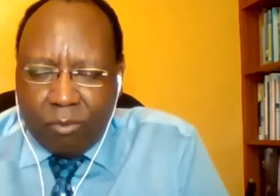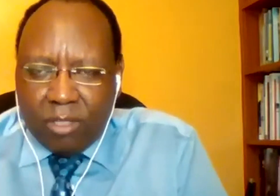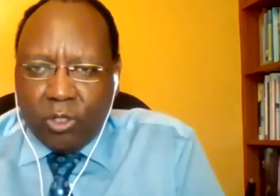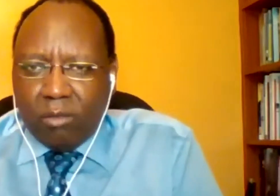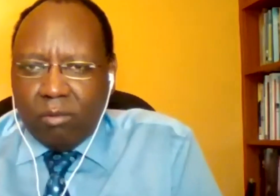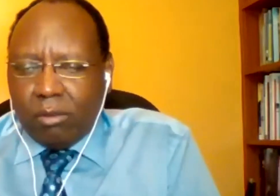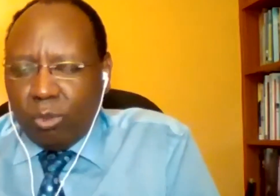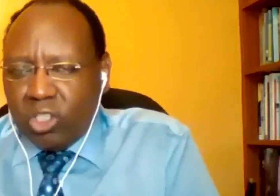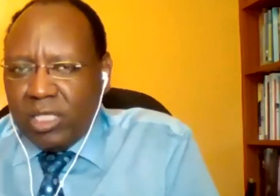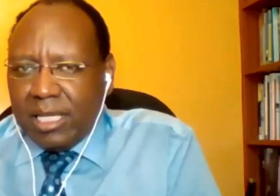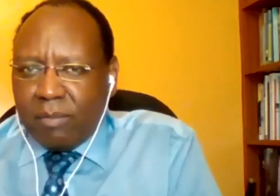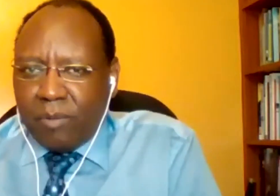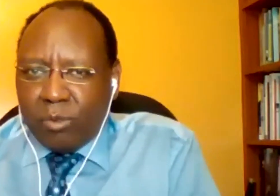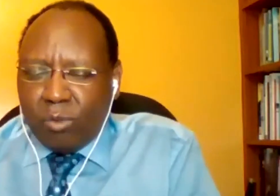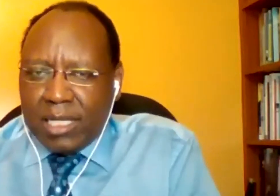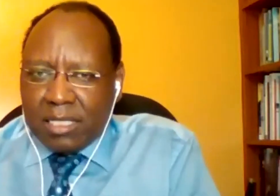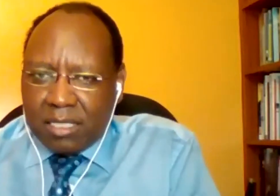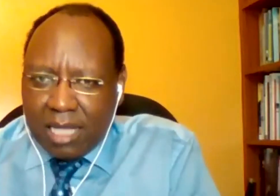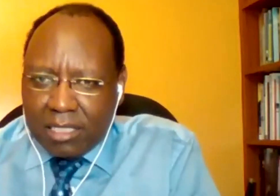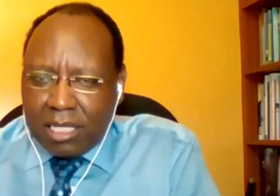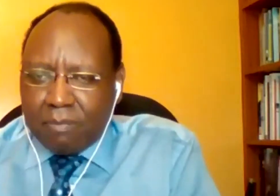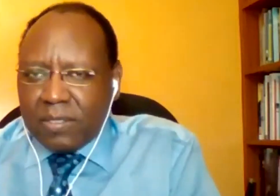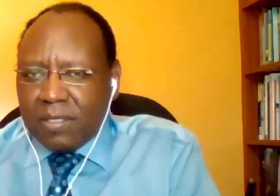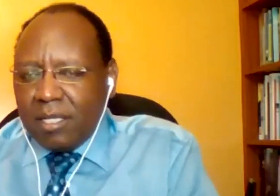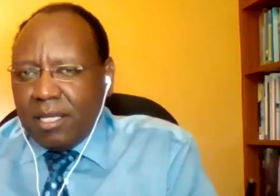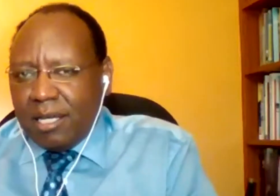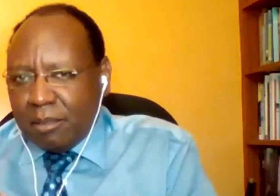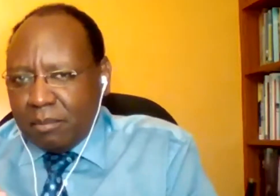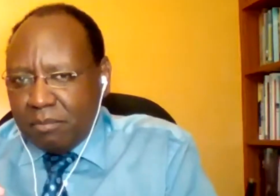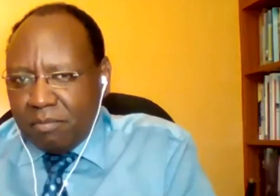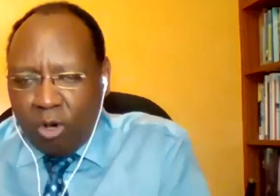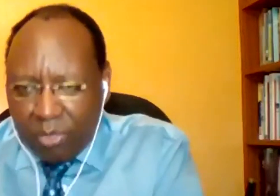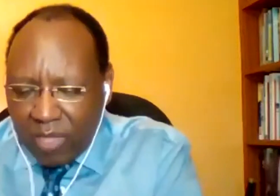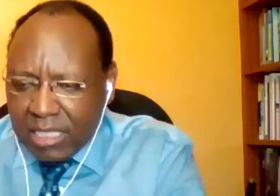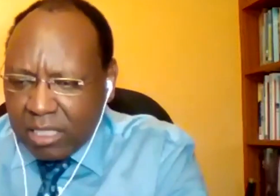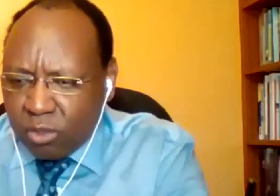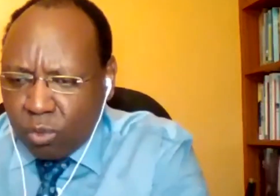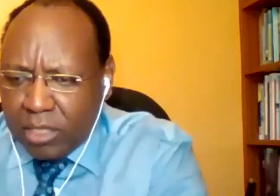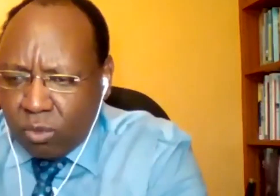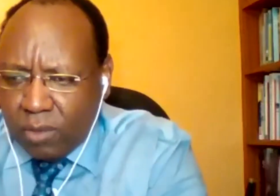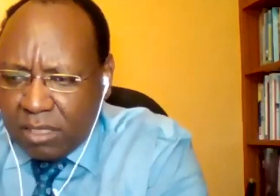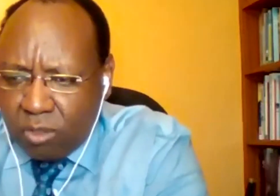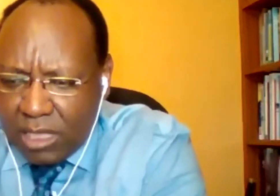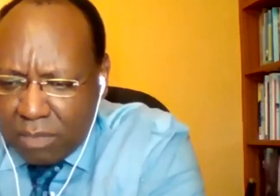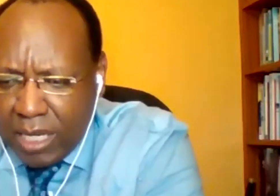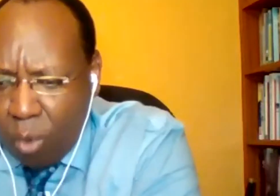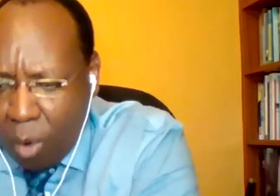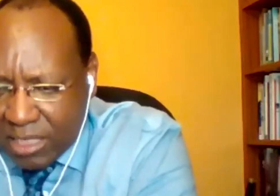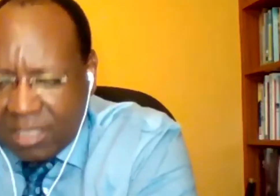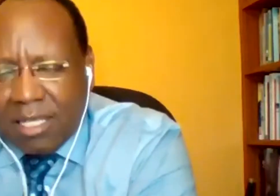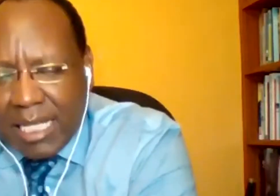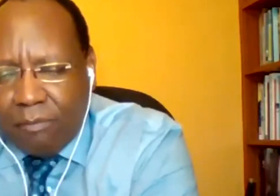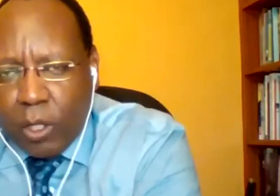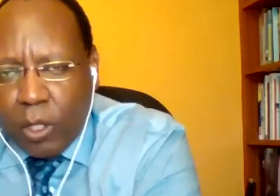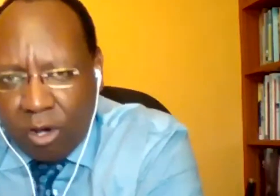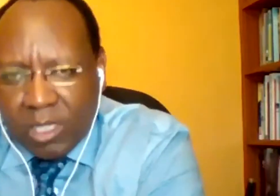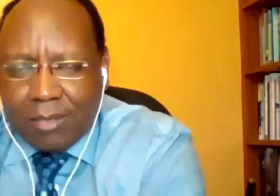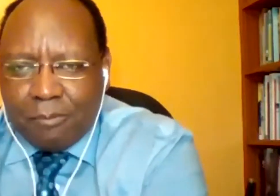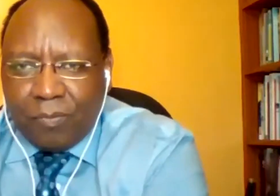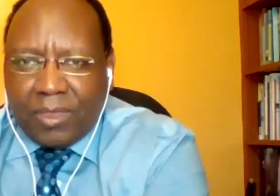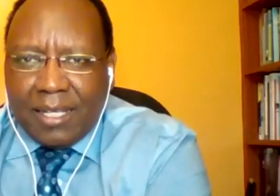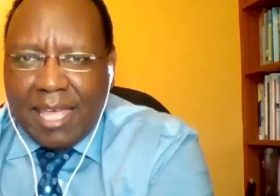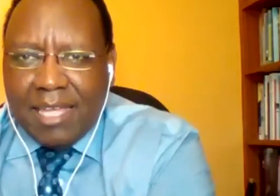and again. And he has done a lot of research. You can see behind him, there is something that is saying,